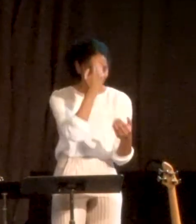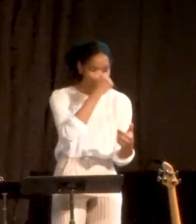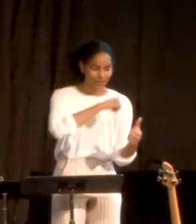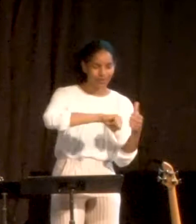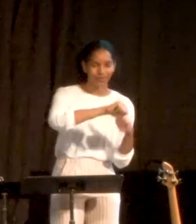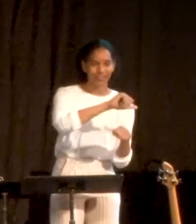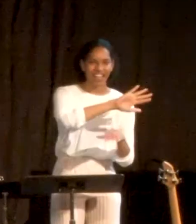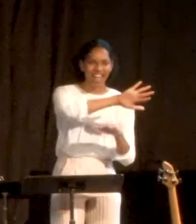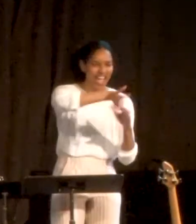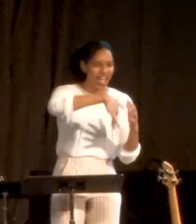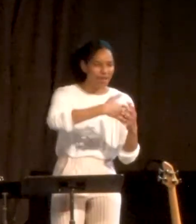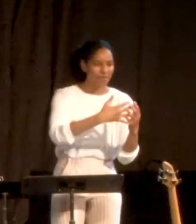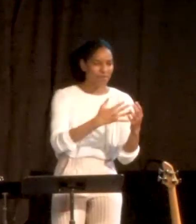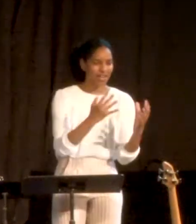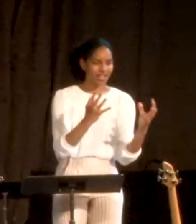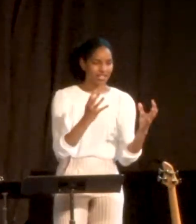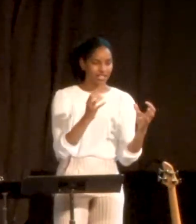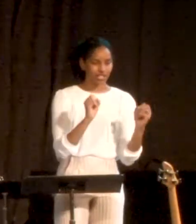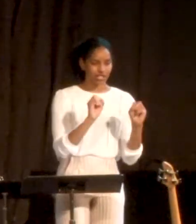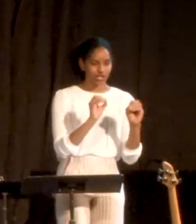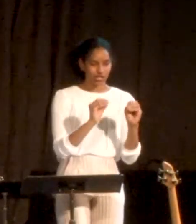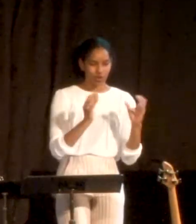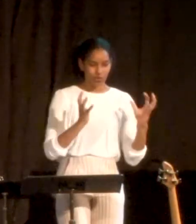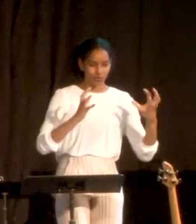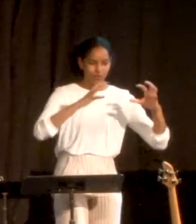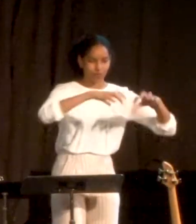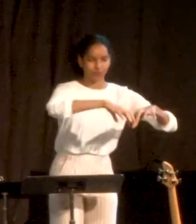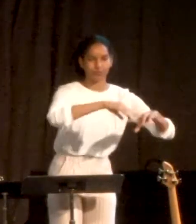completely invested in the local community.